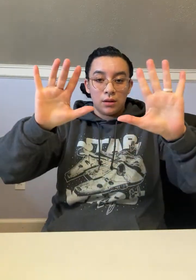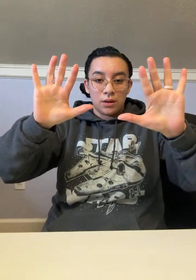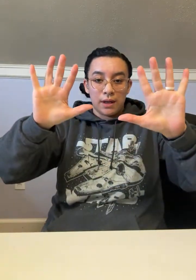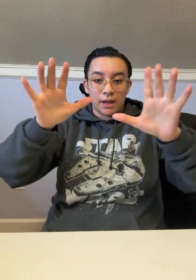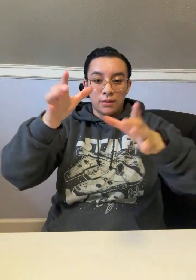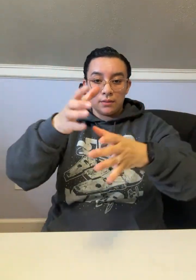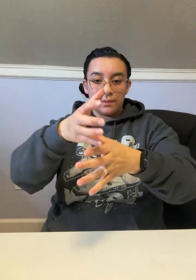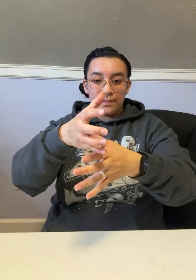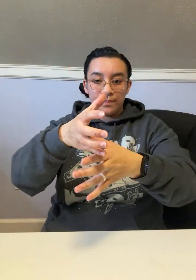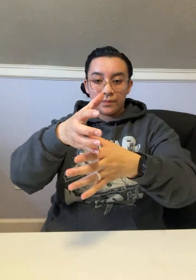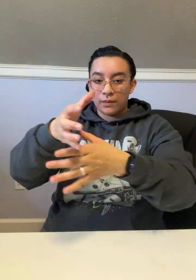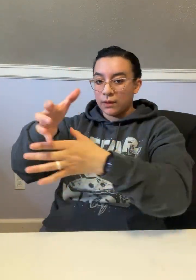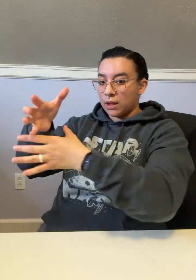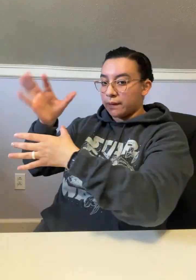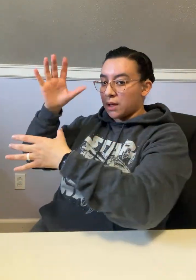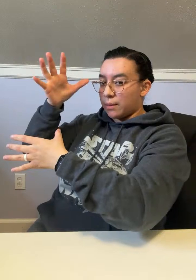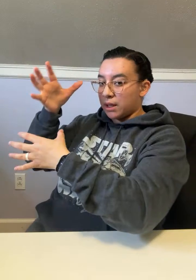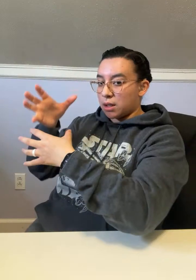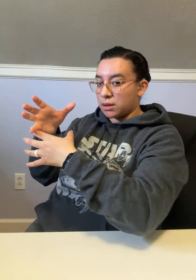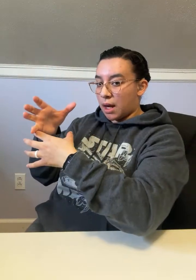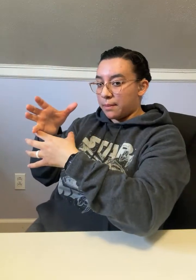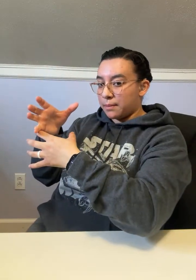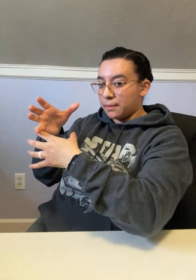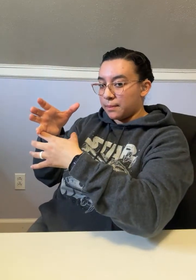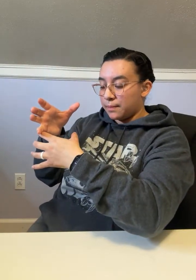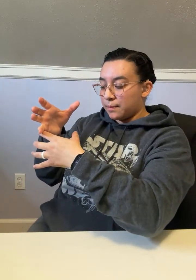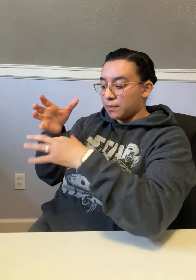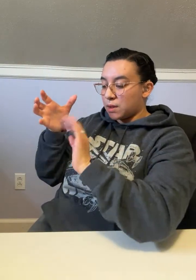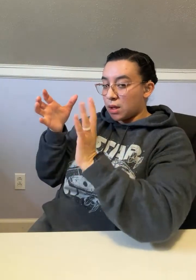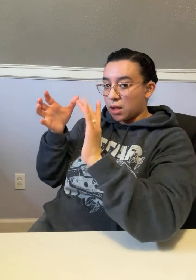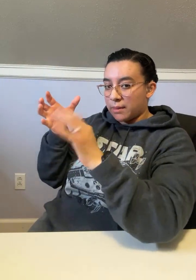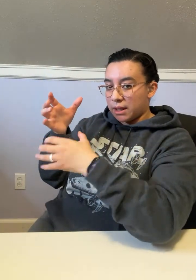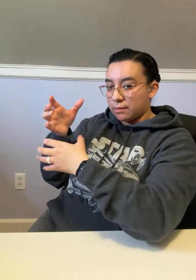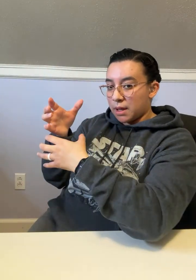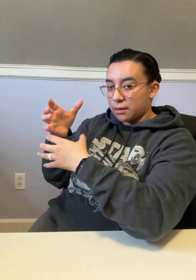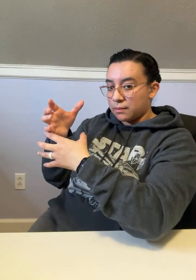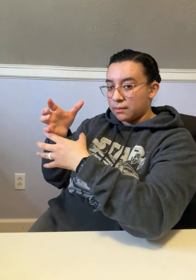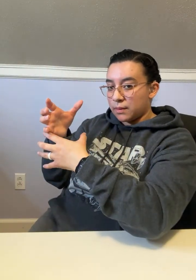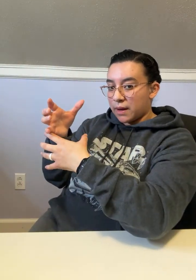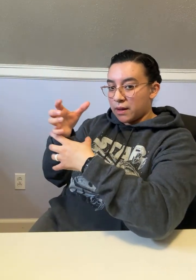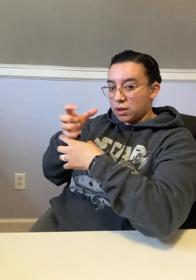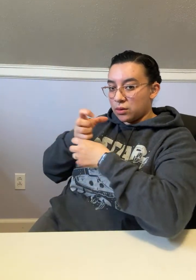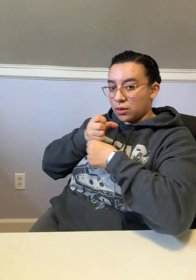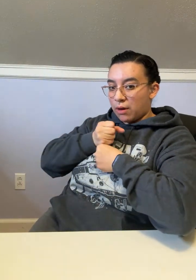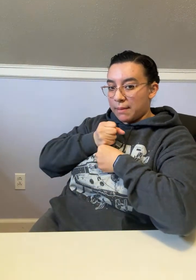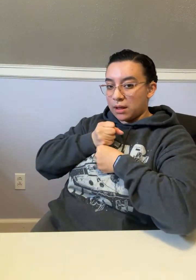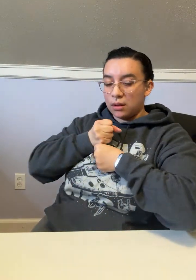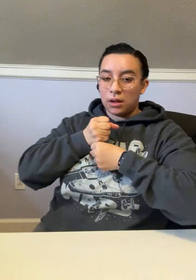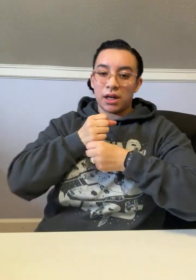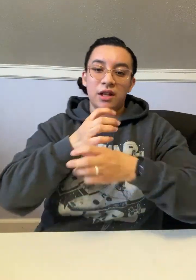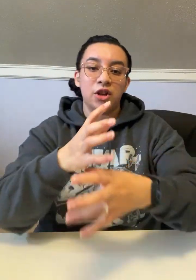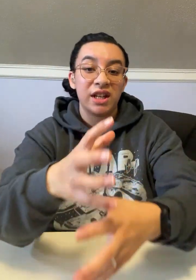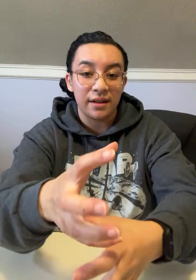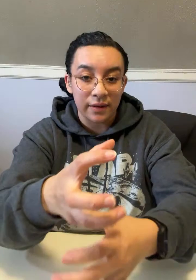2 hand, have dominant on the top, non-dominant hand bottom, and then you grab it. Kind of like you're getting the